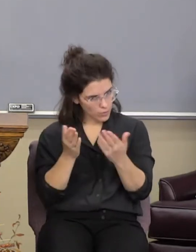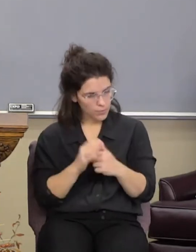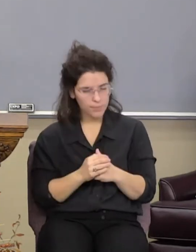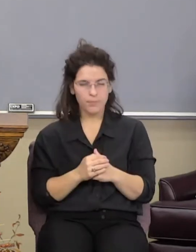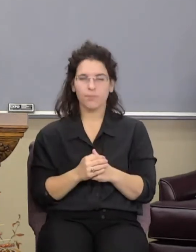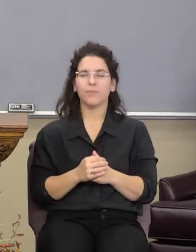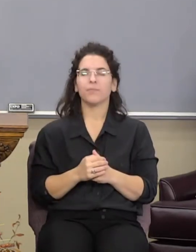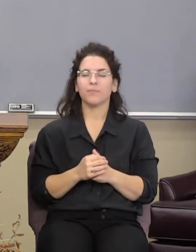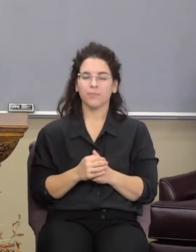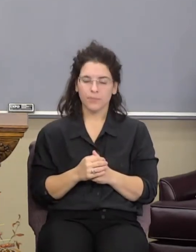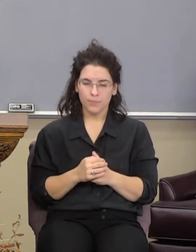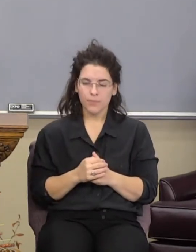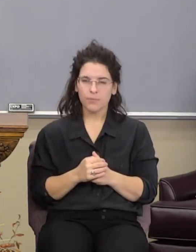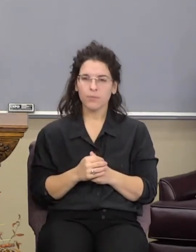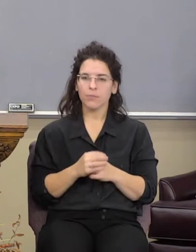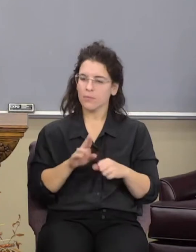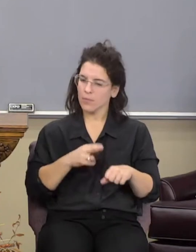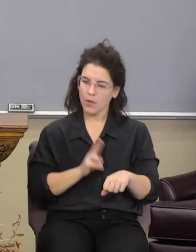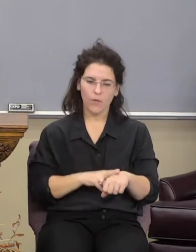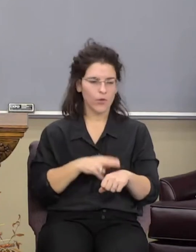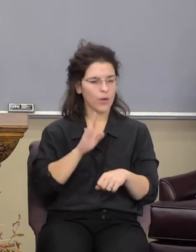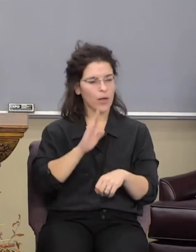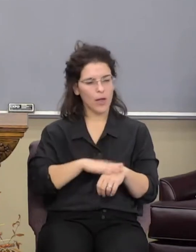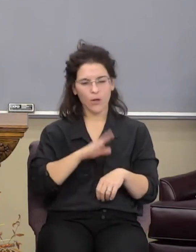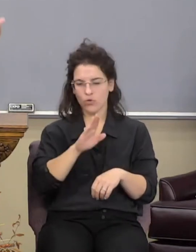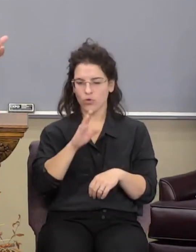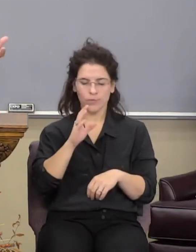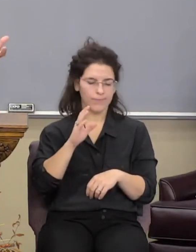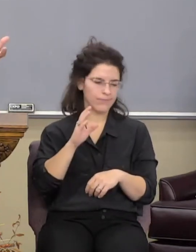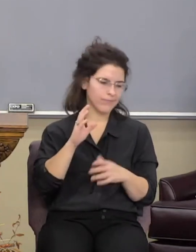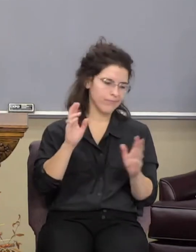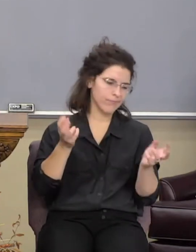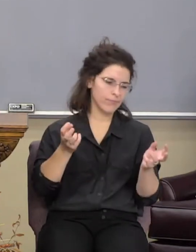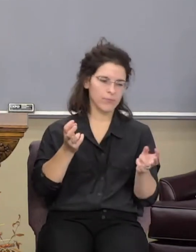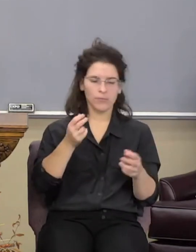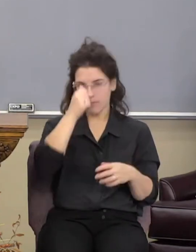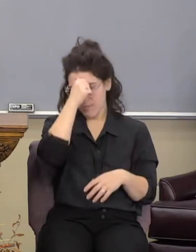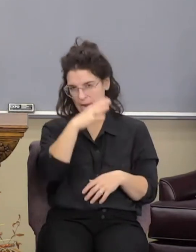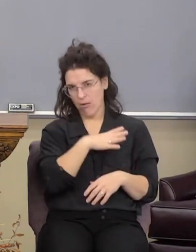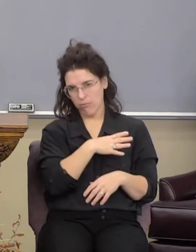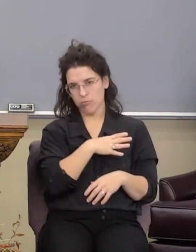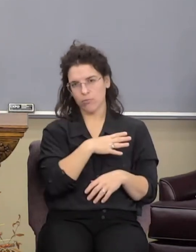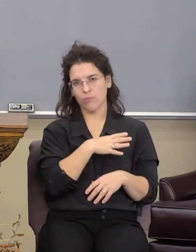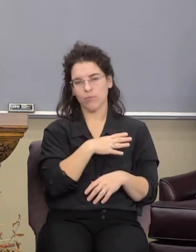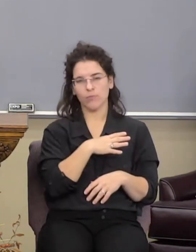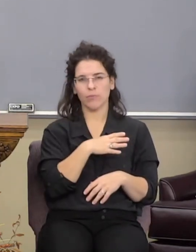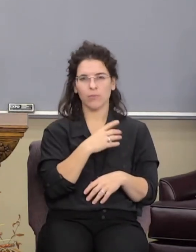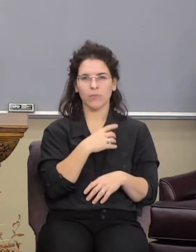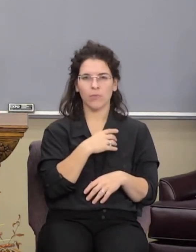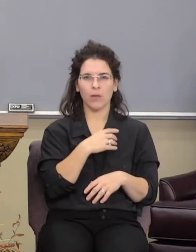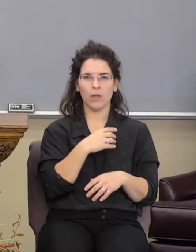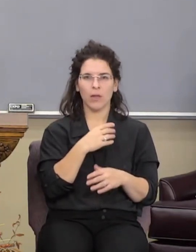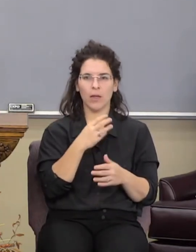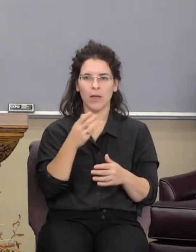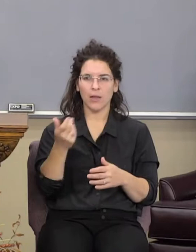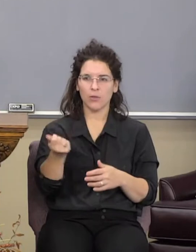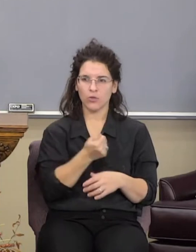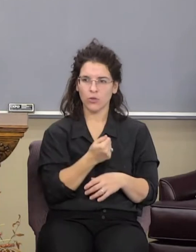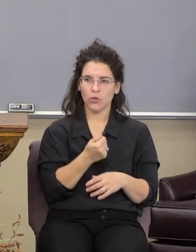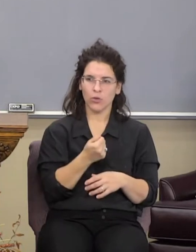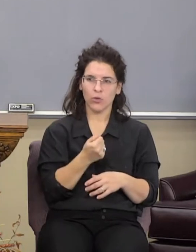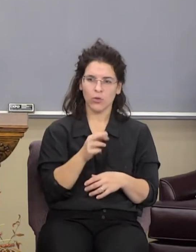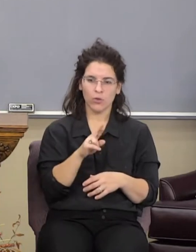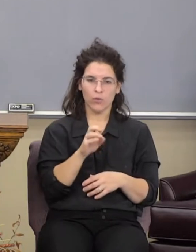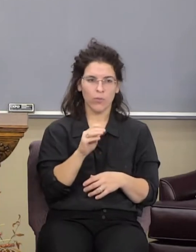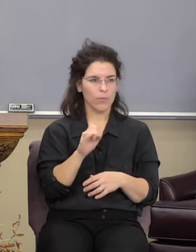and so on and so forth. And so, of course, I'm your typical, stereotypical male. I strip the remote control from the hands